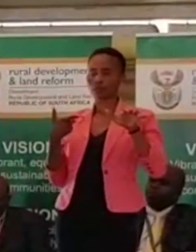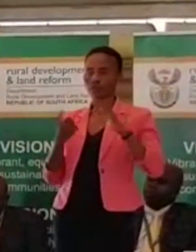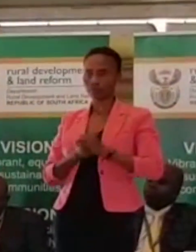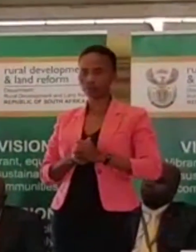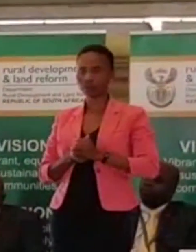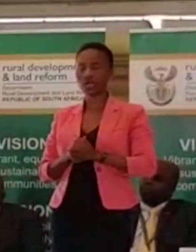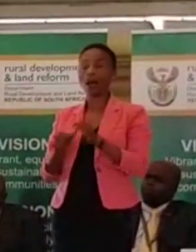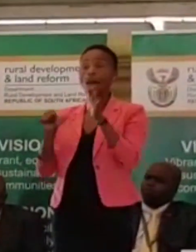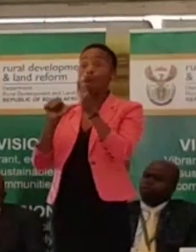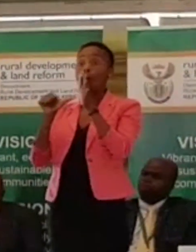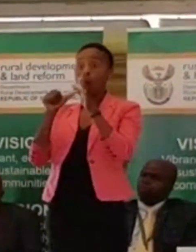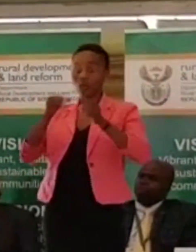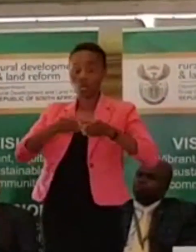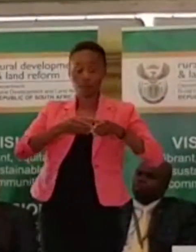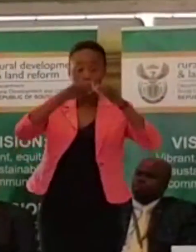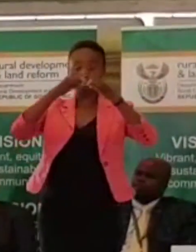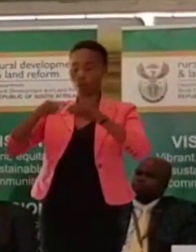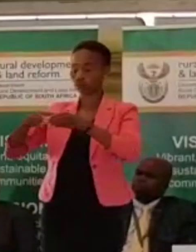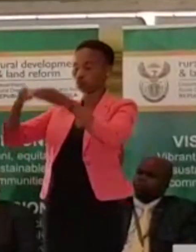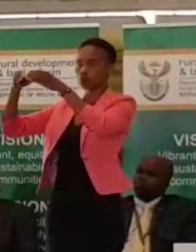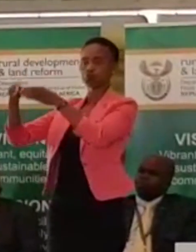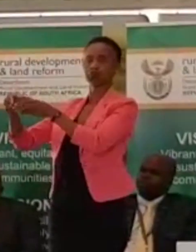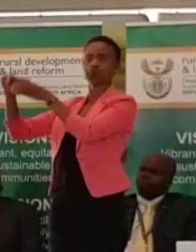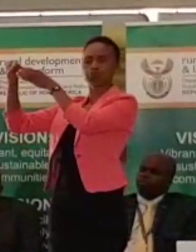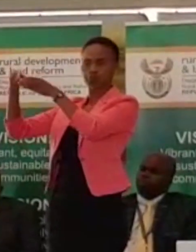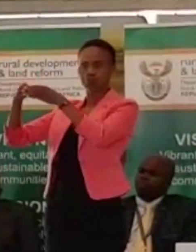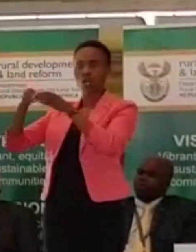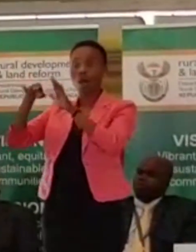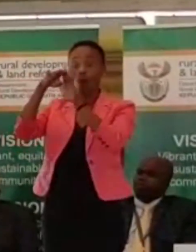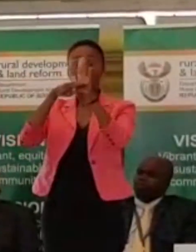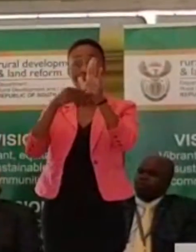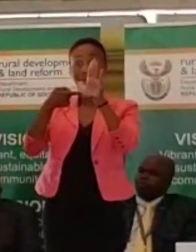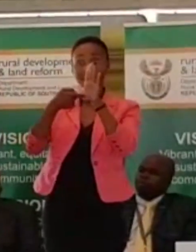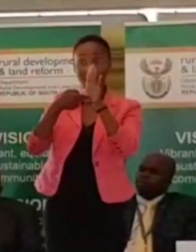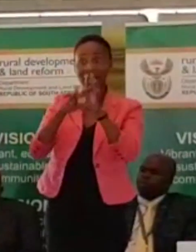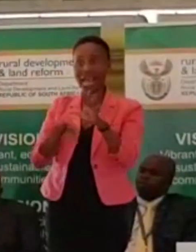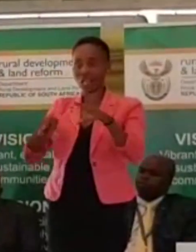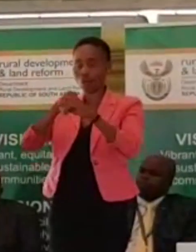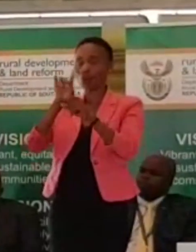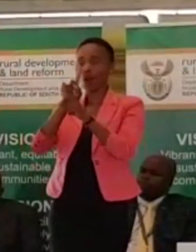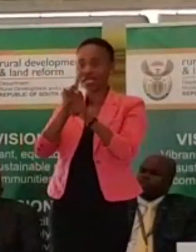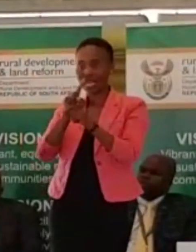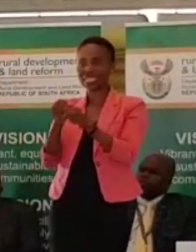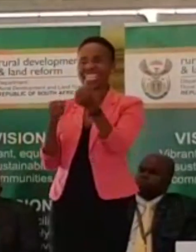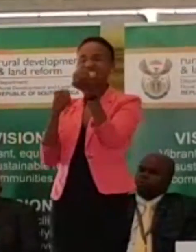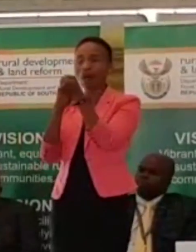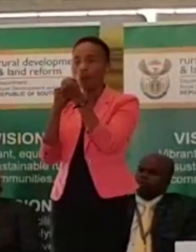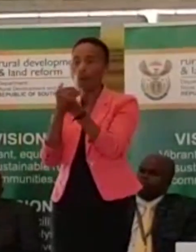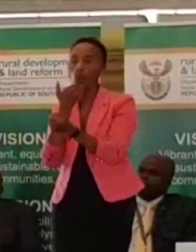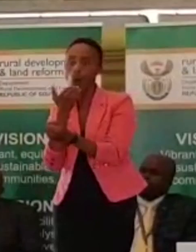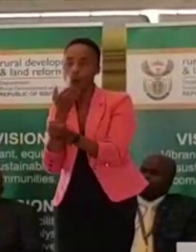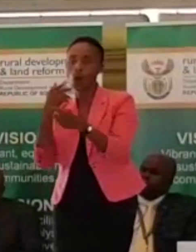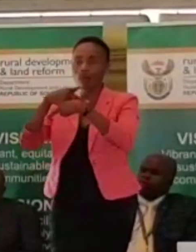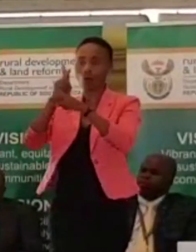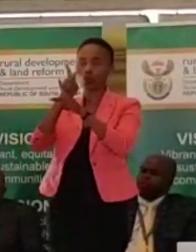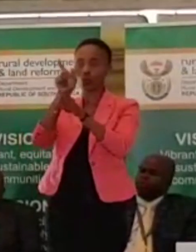The key pillars of the program include supporting producers and